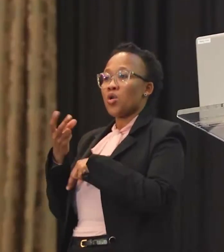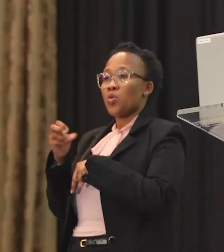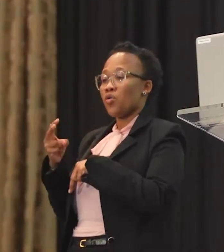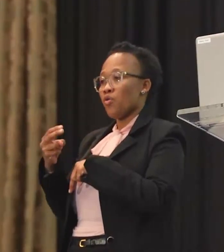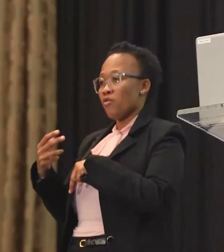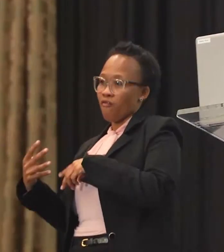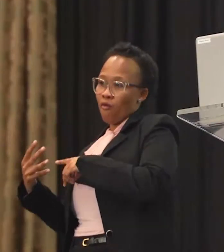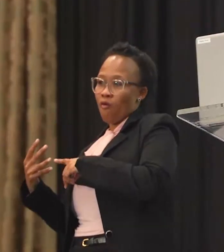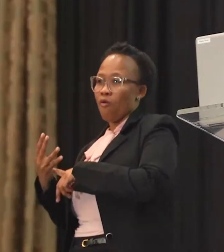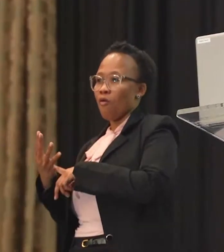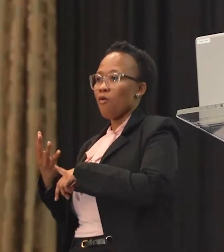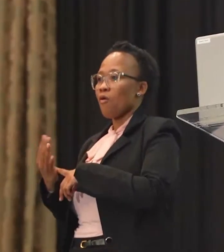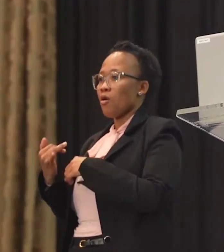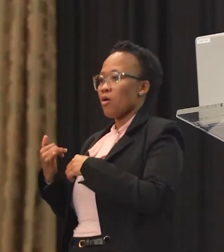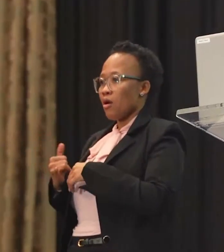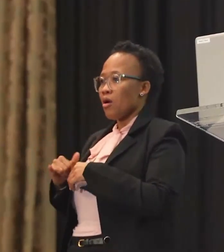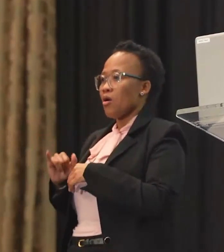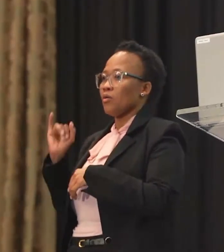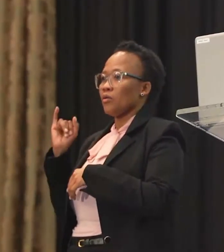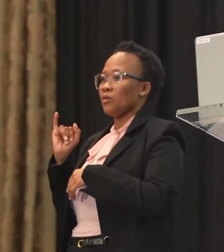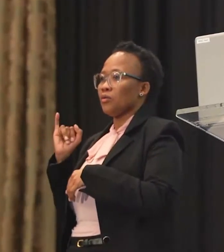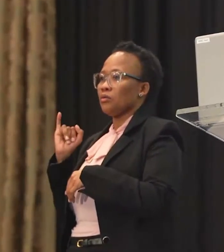was collected